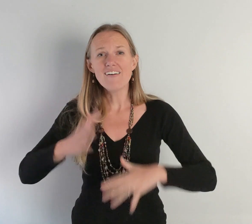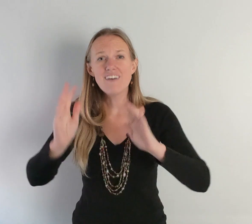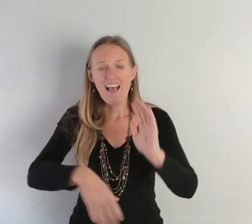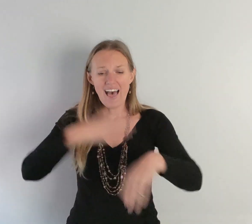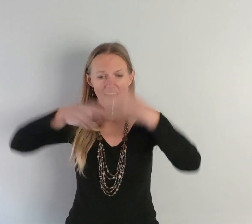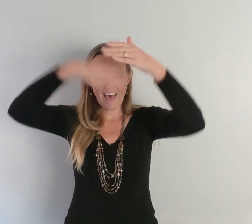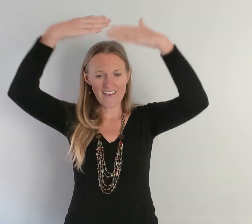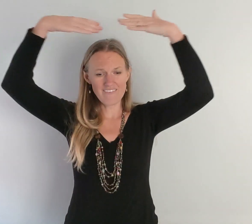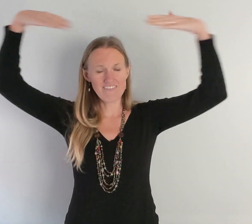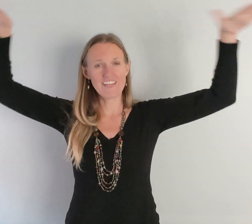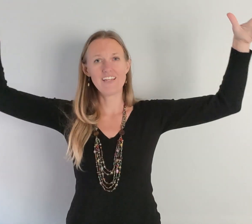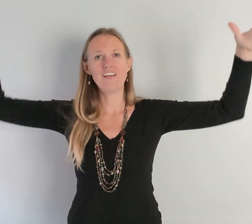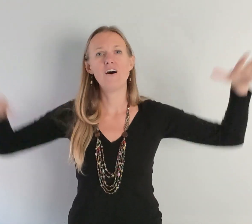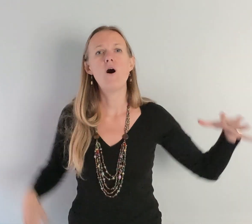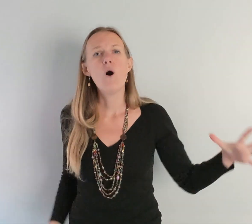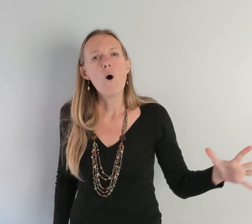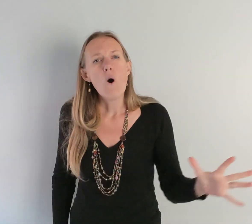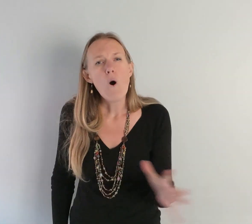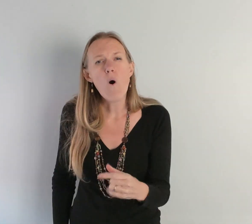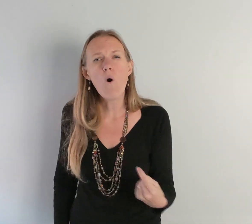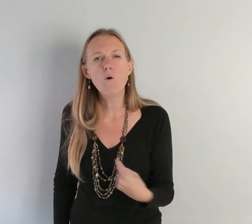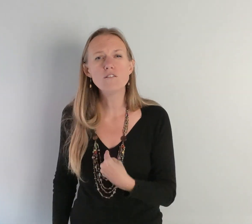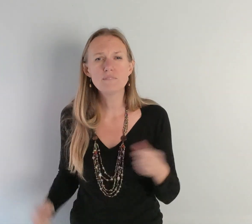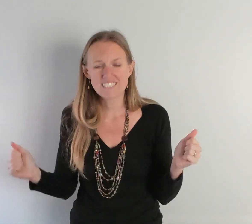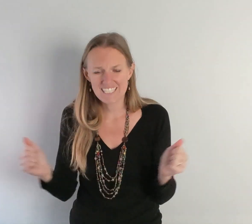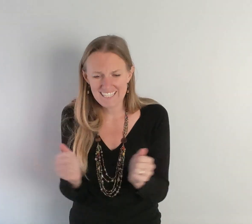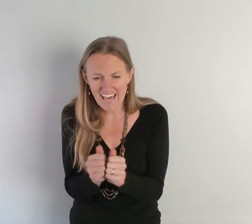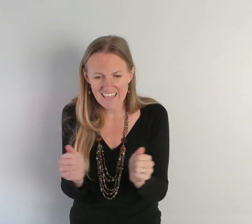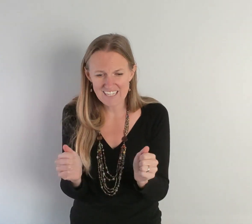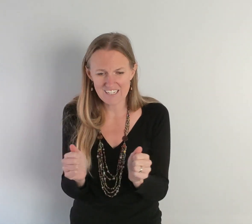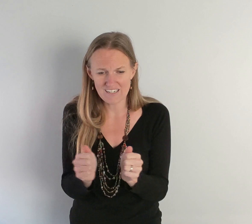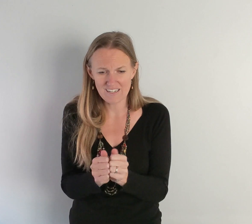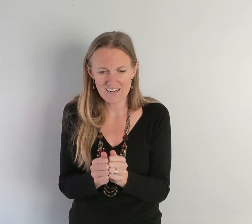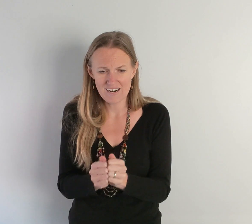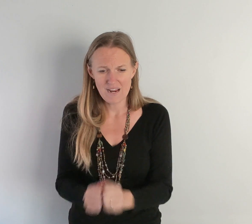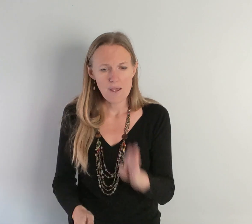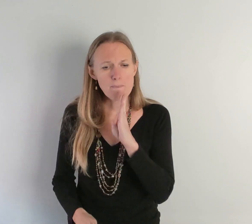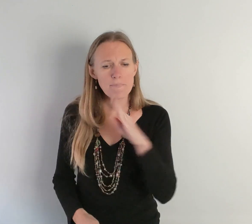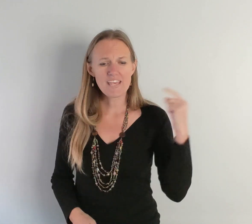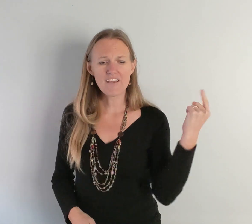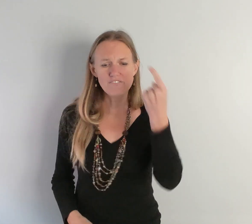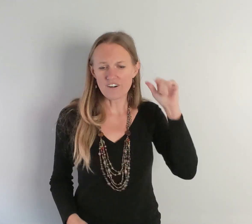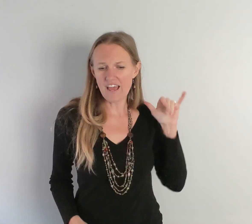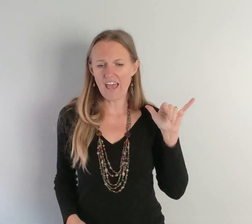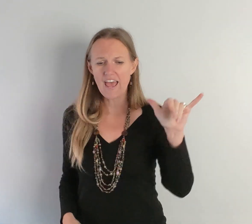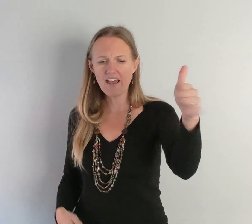of heaven, hold me together, be